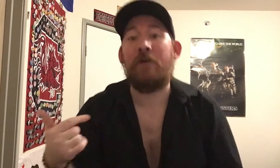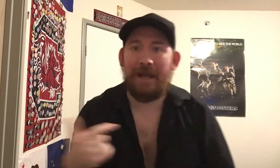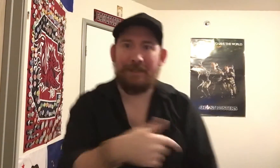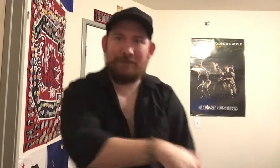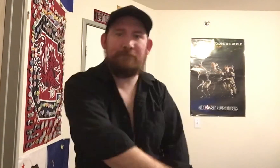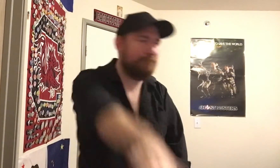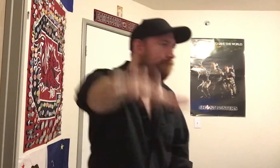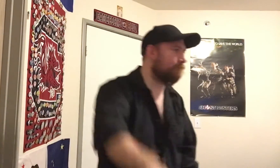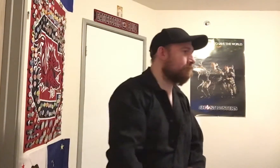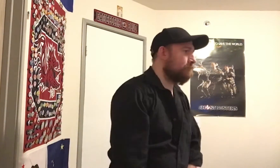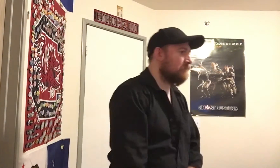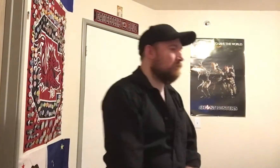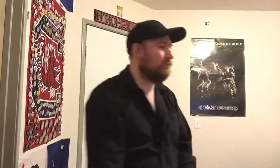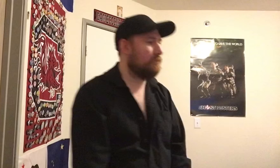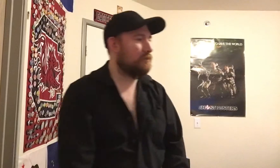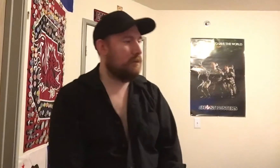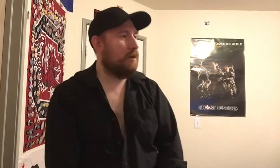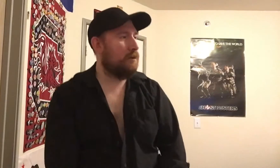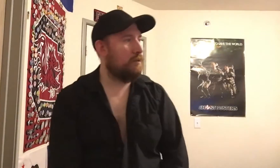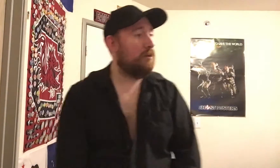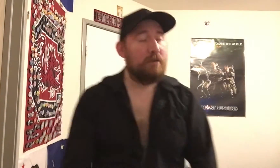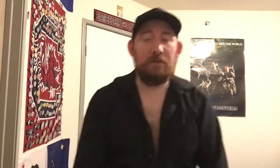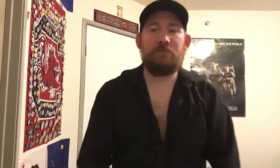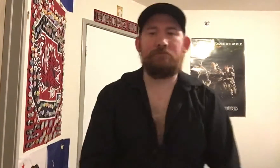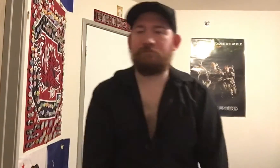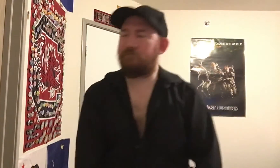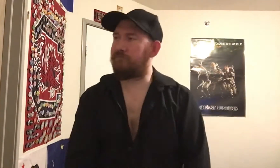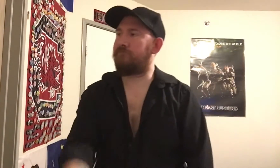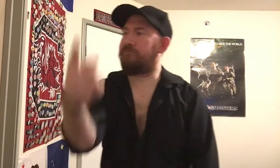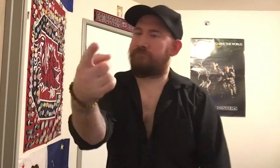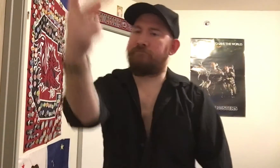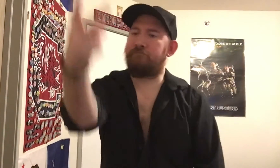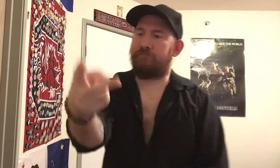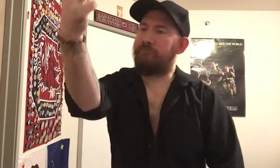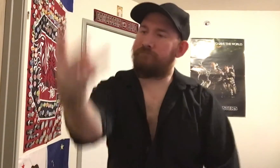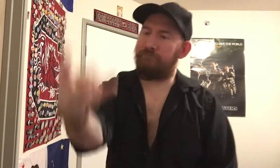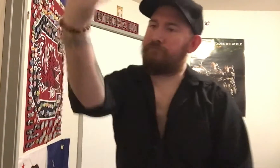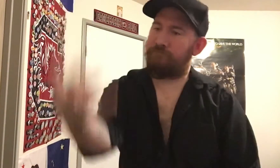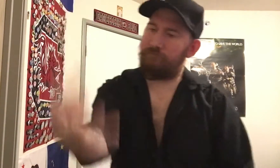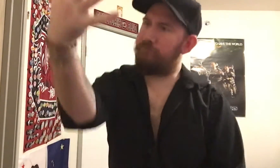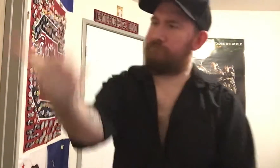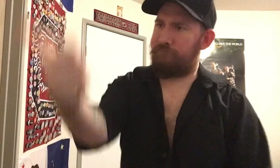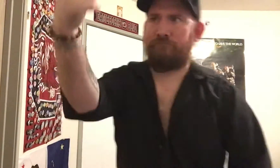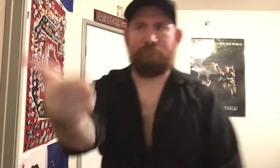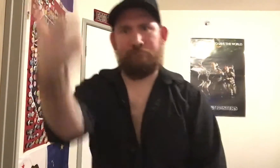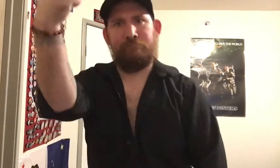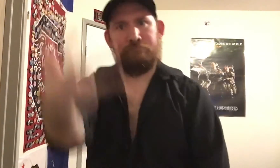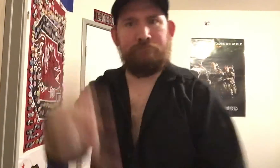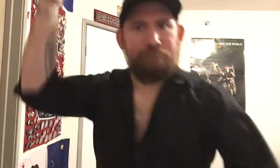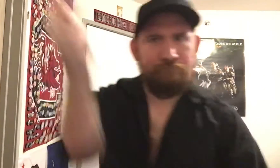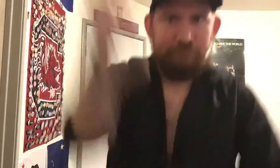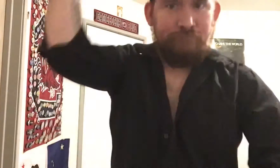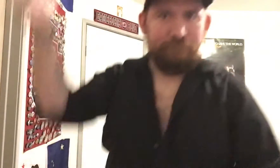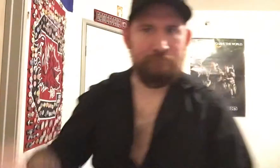I keep a couple hoes like Santa. I keep a vixen, got that dasher, dancer, prancer, Dixon, comic, kill bad Donner, Blixen.